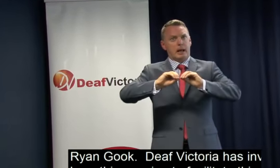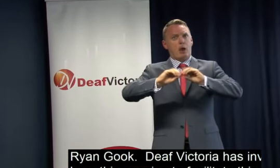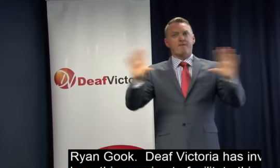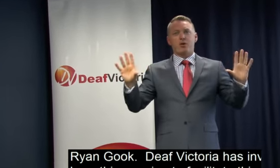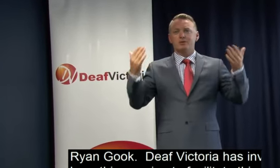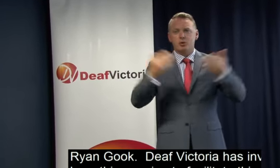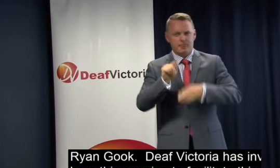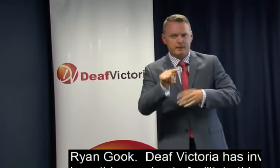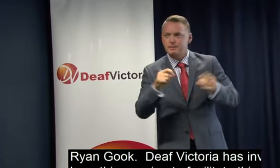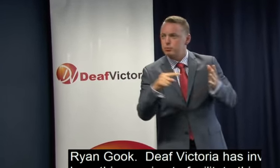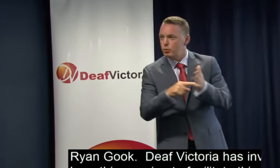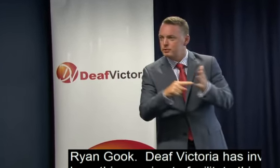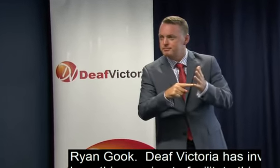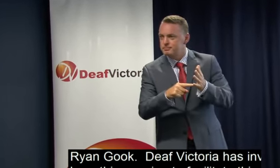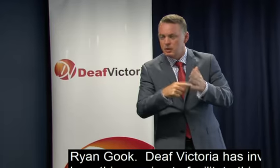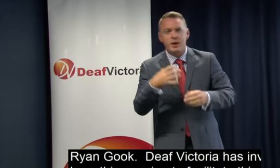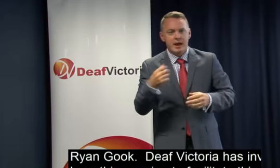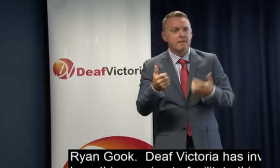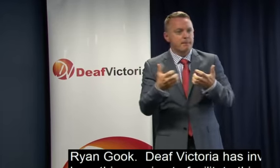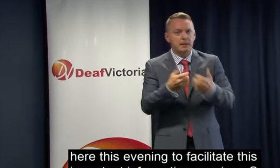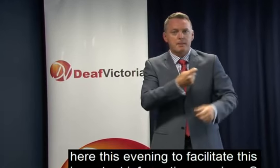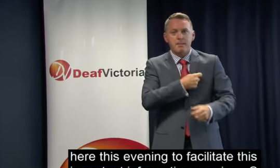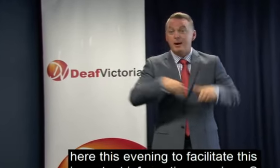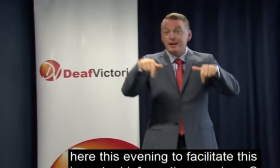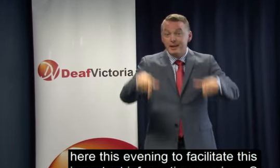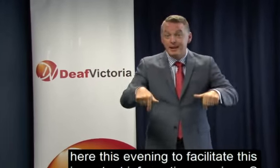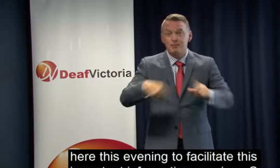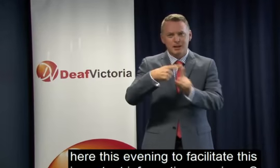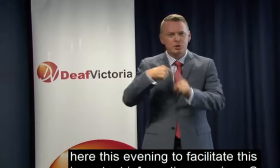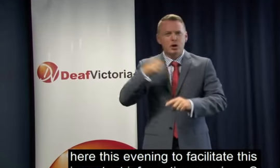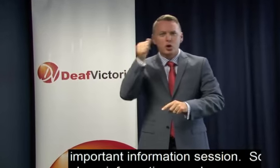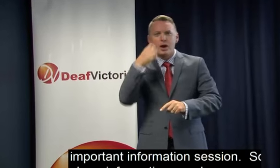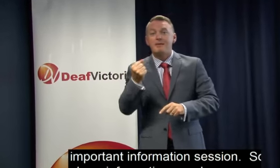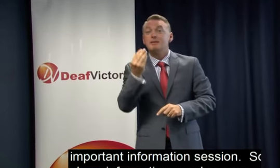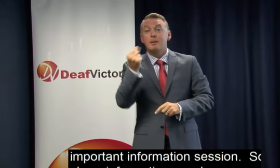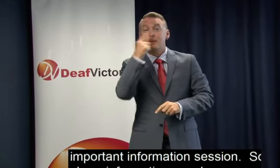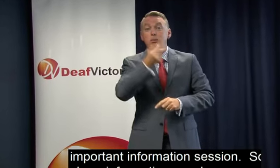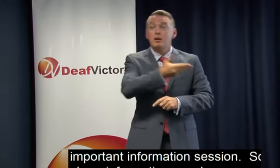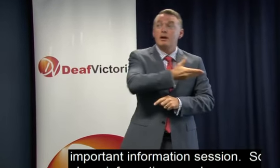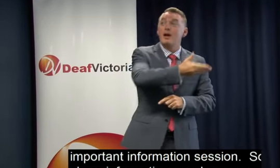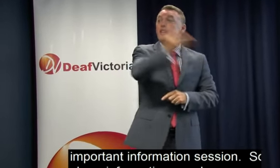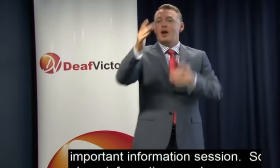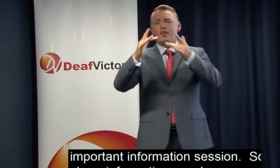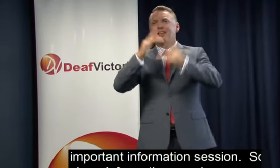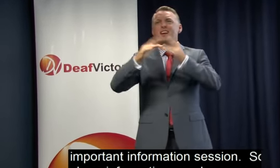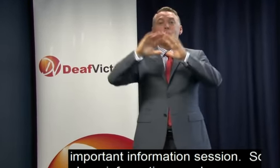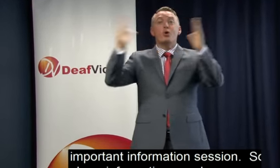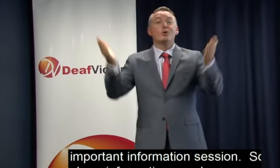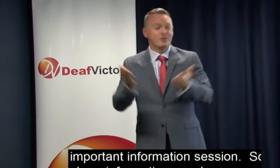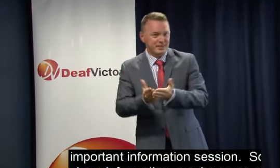you are already aware, but some of you may not. So it's really important that we have a night like tonight to share that information.